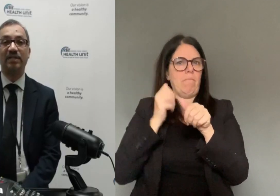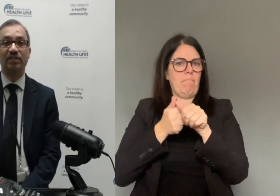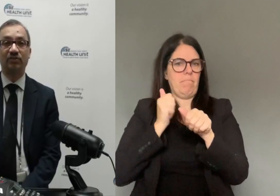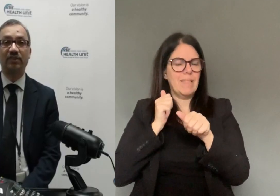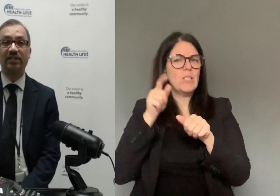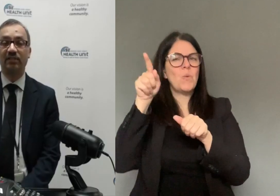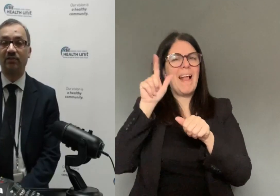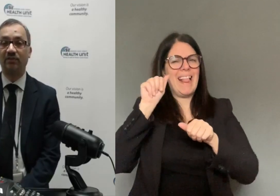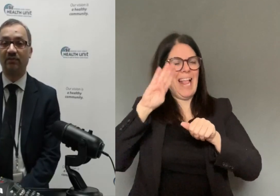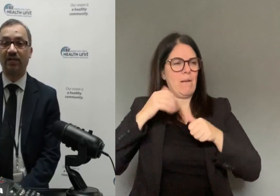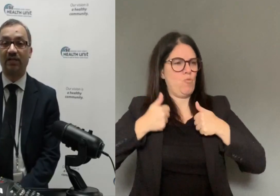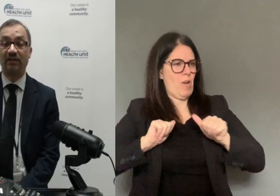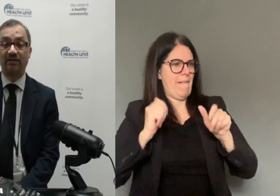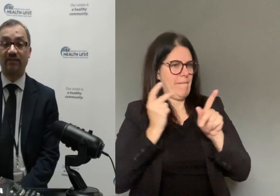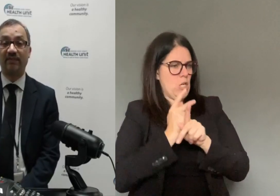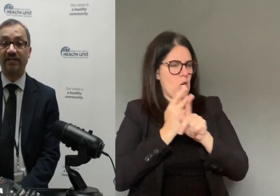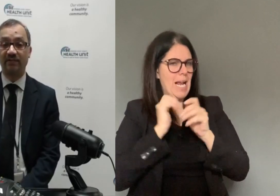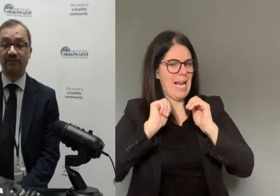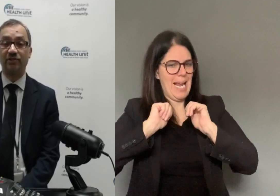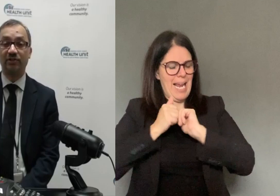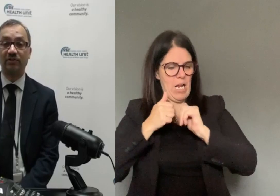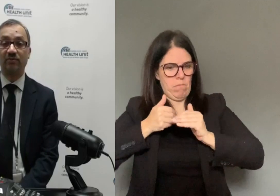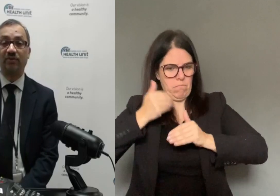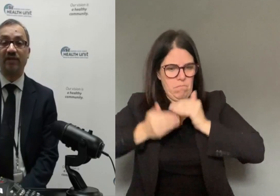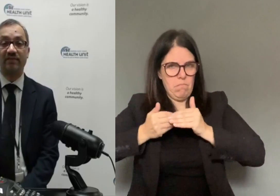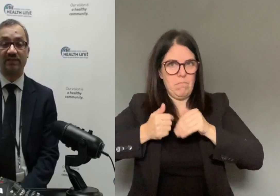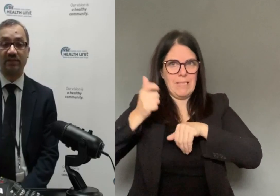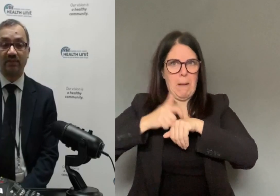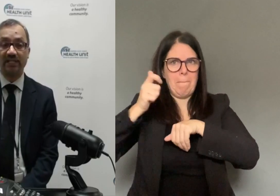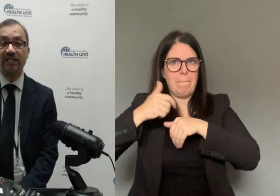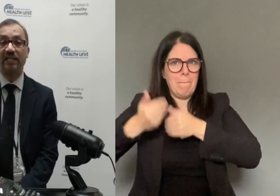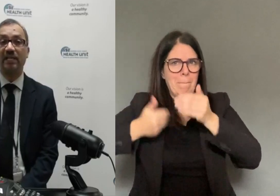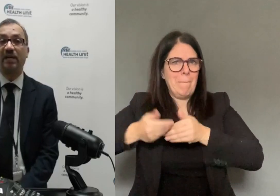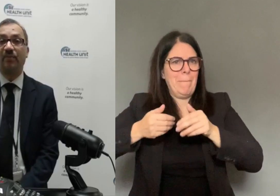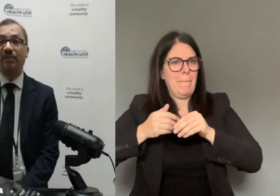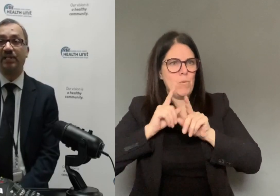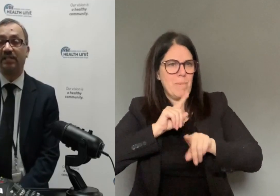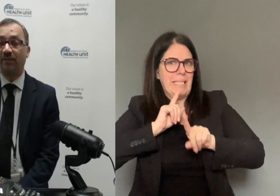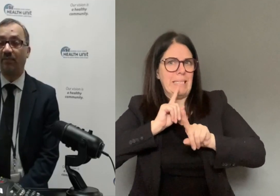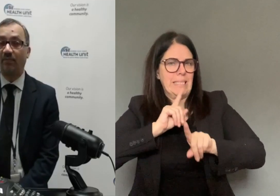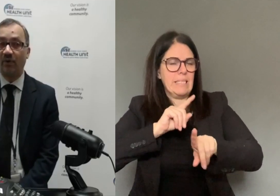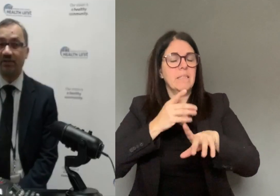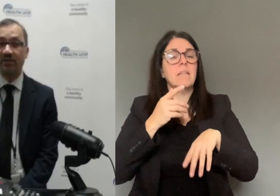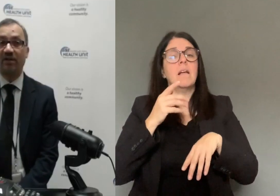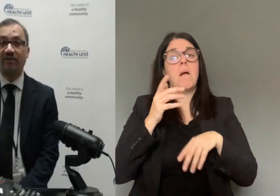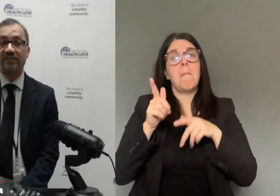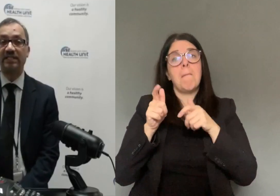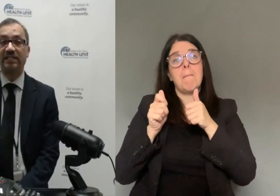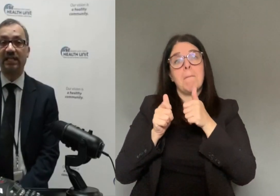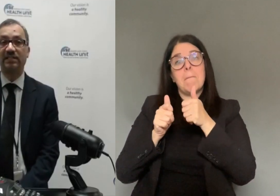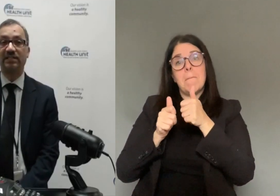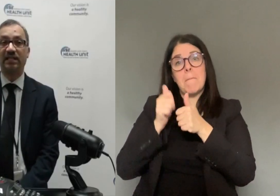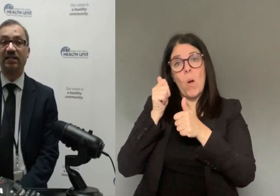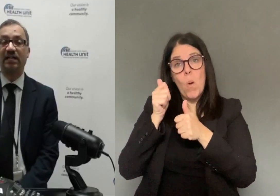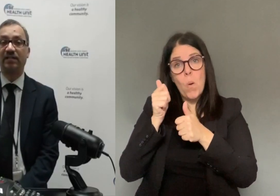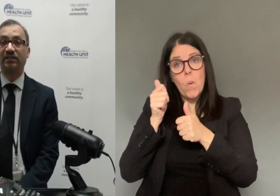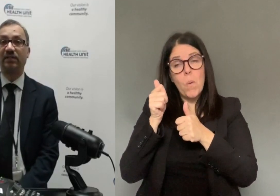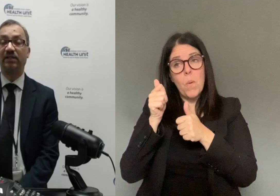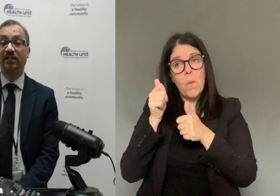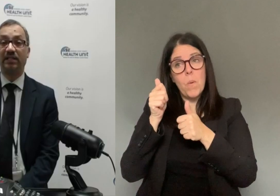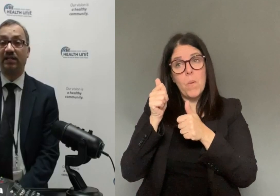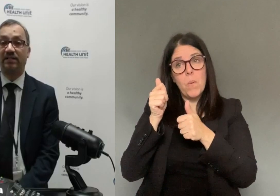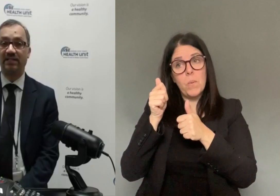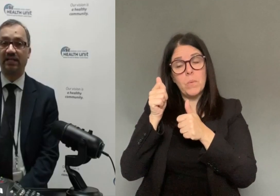lab is trying to find a solution to provide results quickly, but most of these cases that are